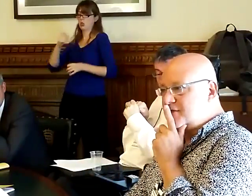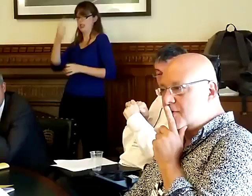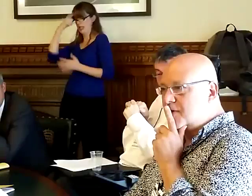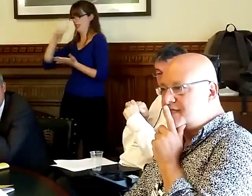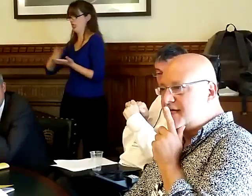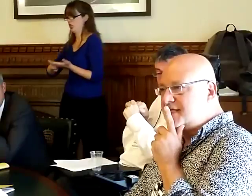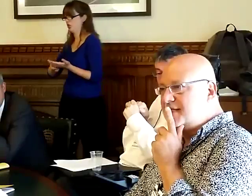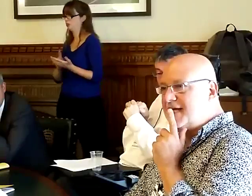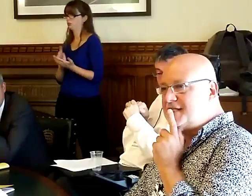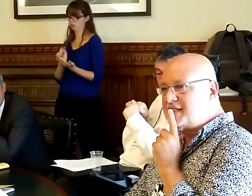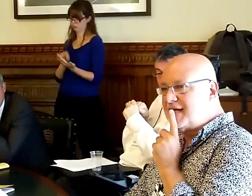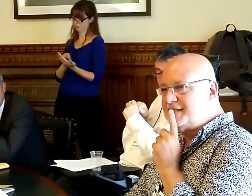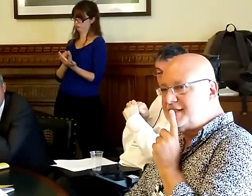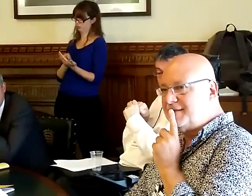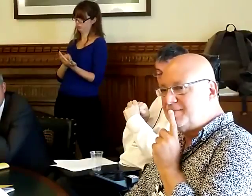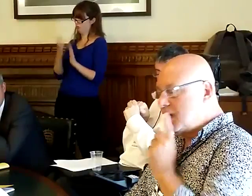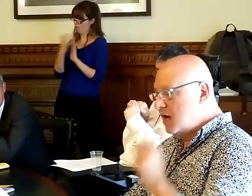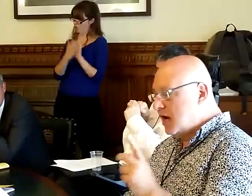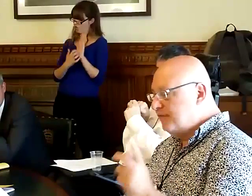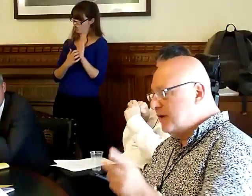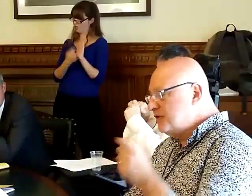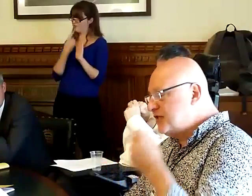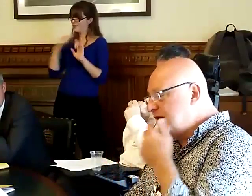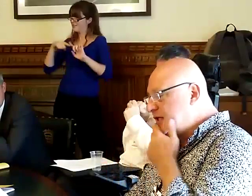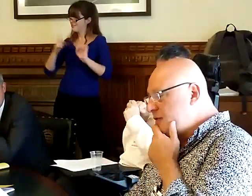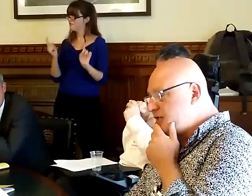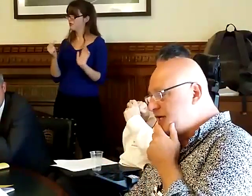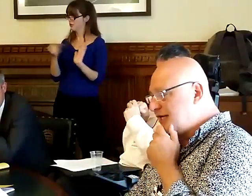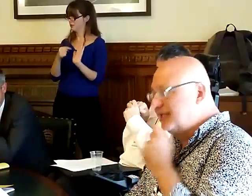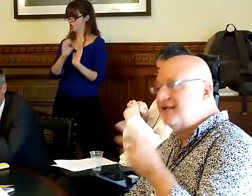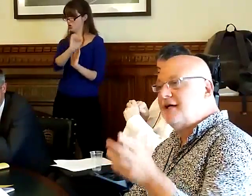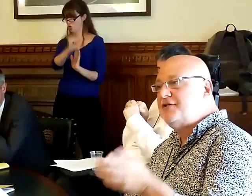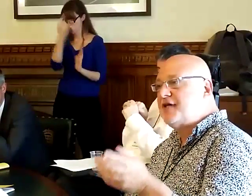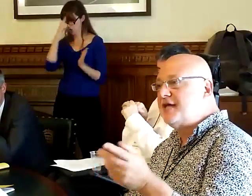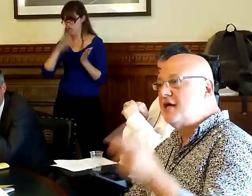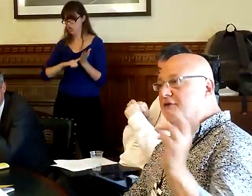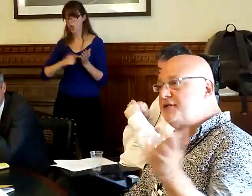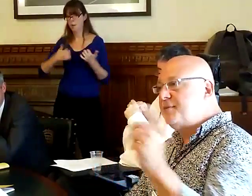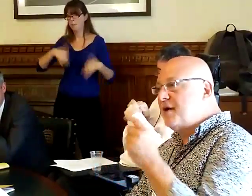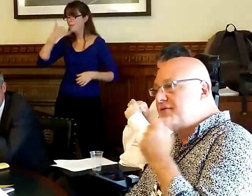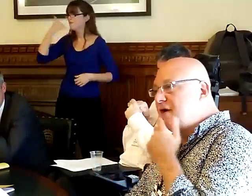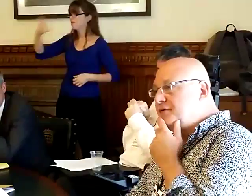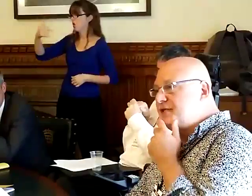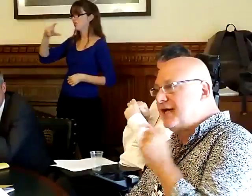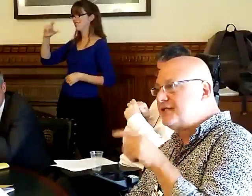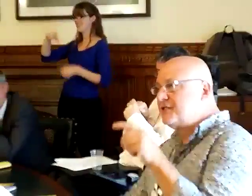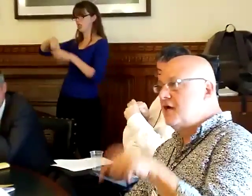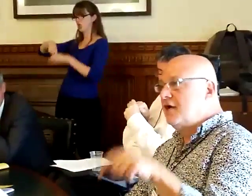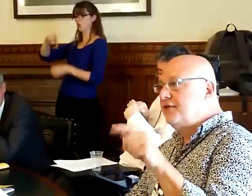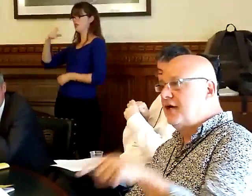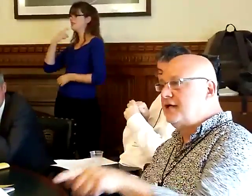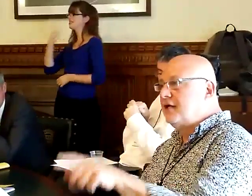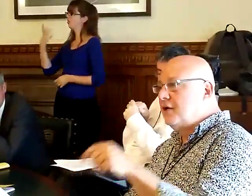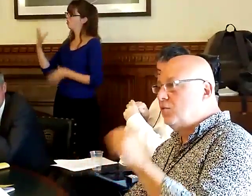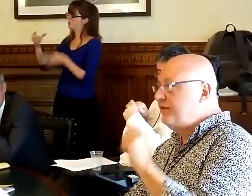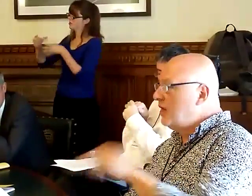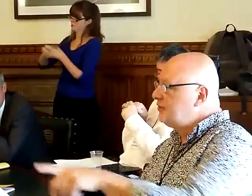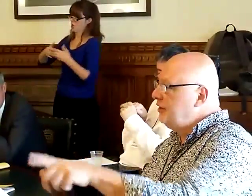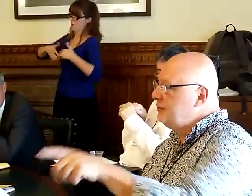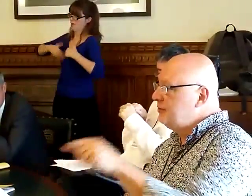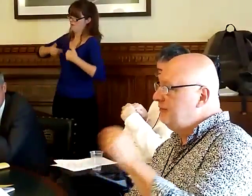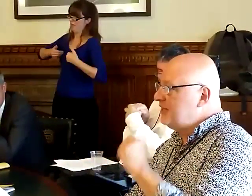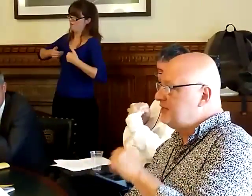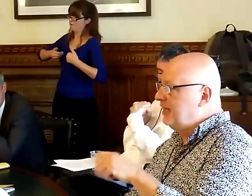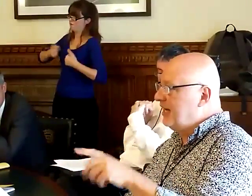said, that's not what it says in the legislation. I phoned the CQC and said, the Department of Health tell us that